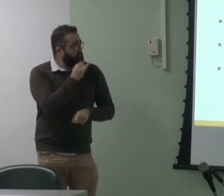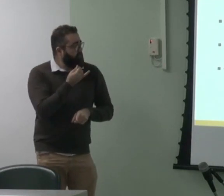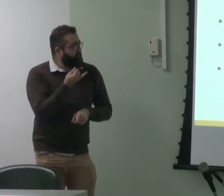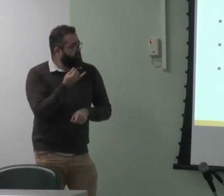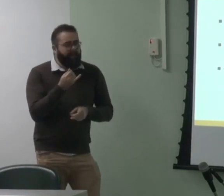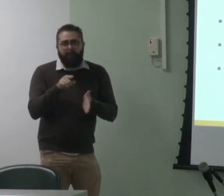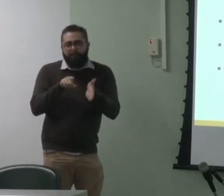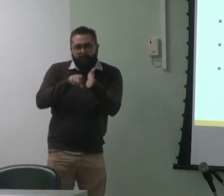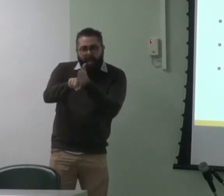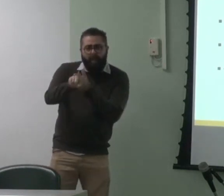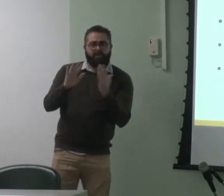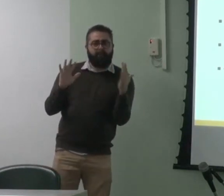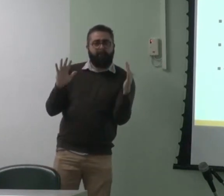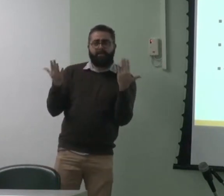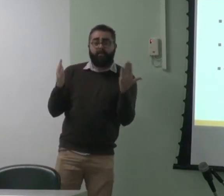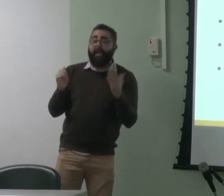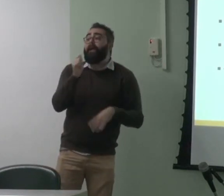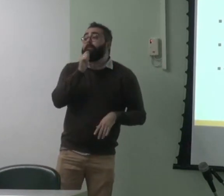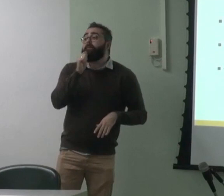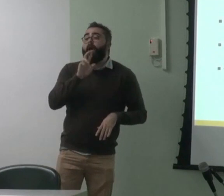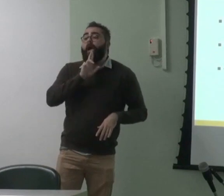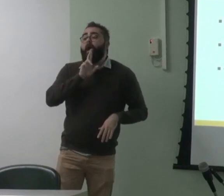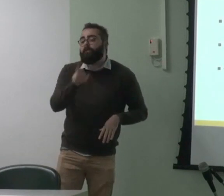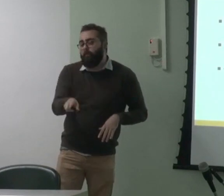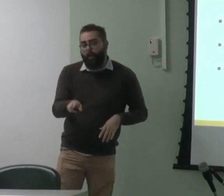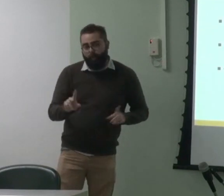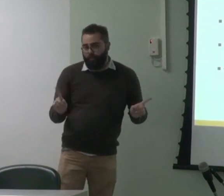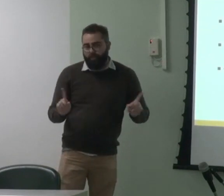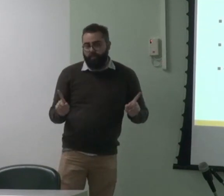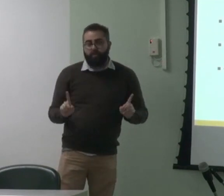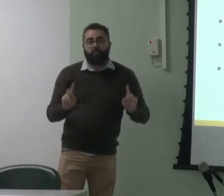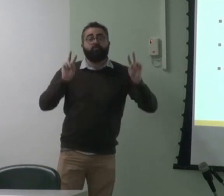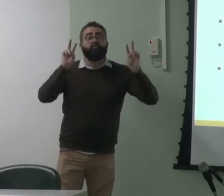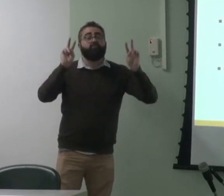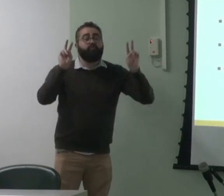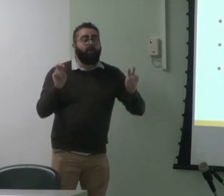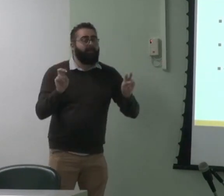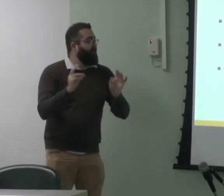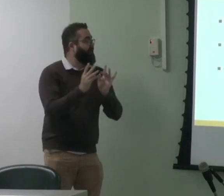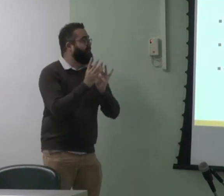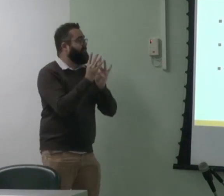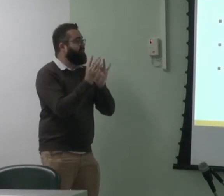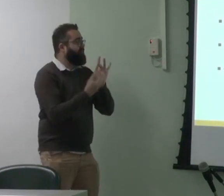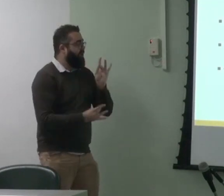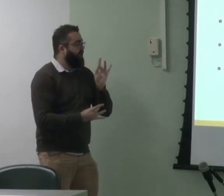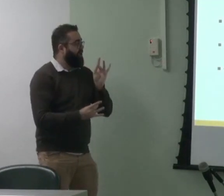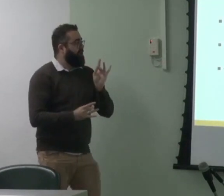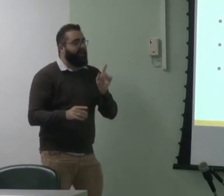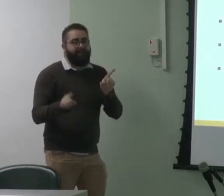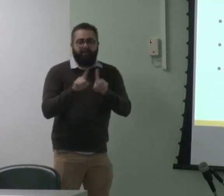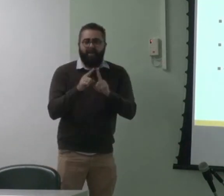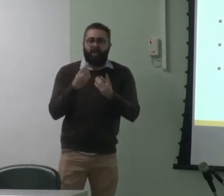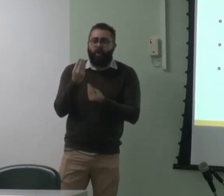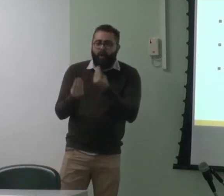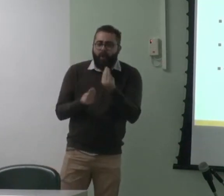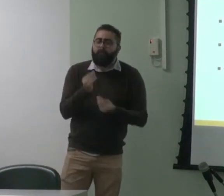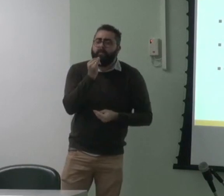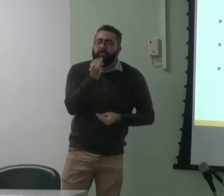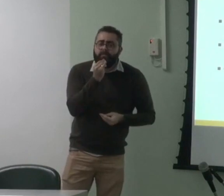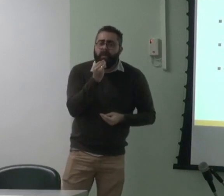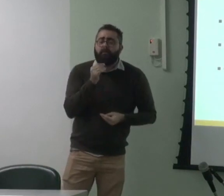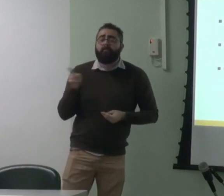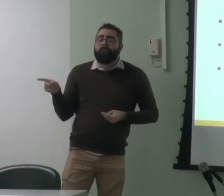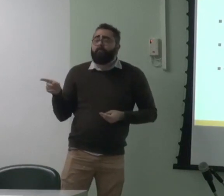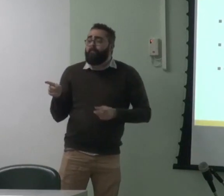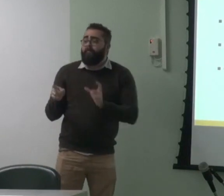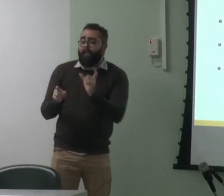have not been answered and wait for some more detailed and more authentic material, like which processes are employed in